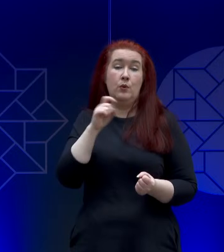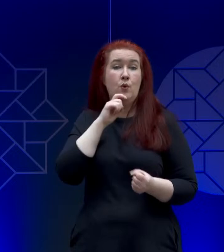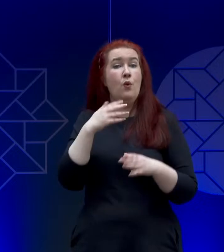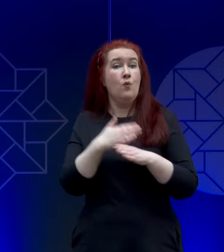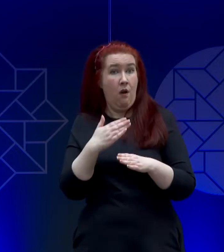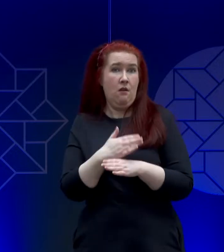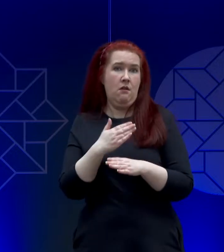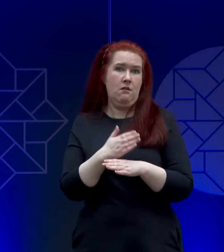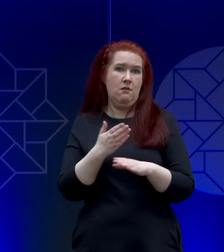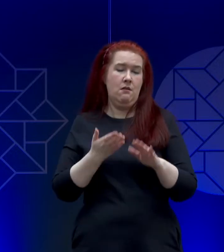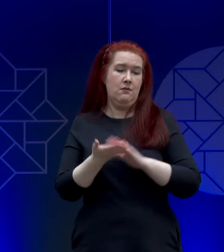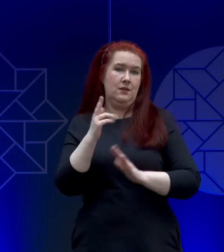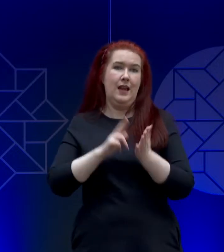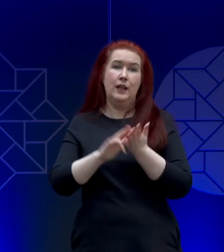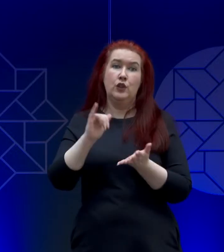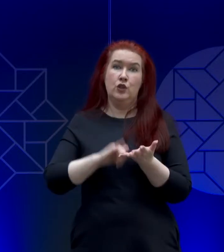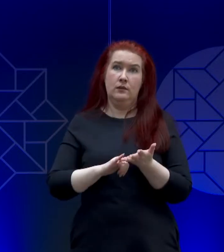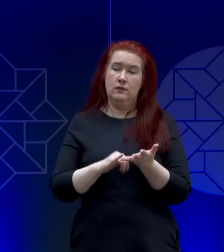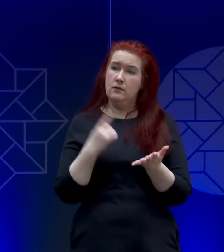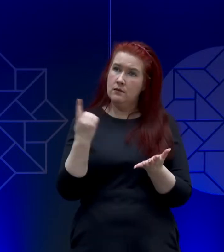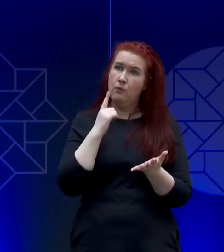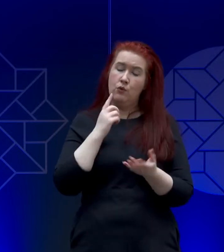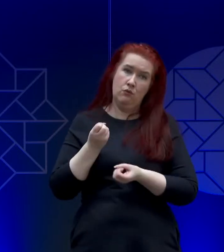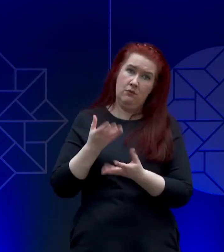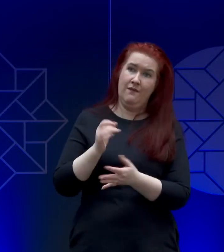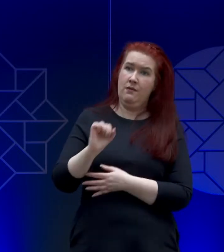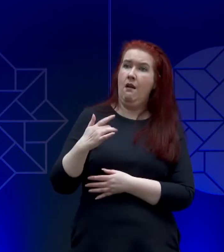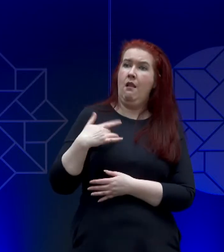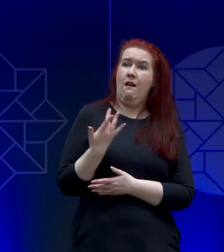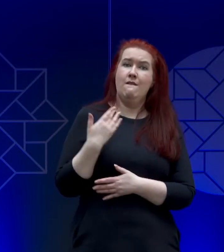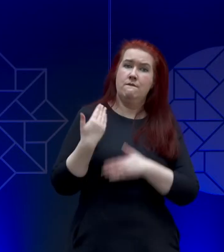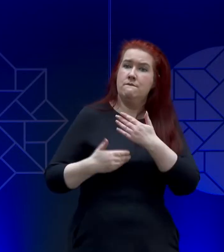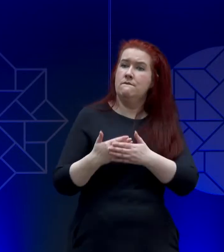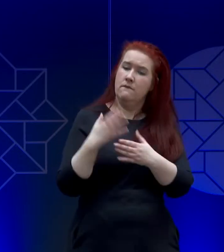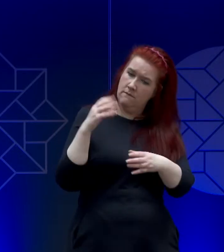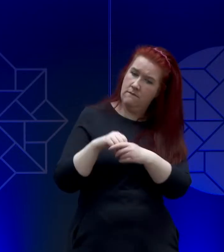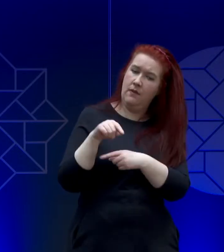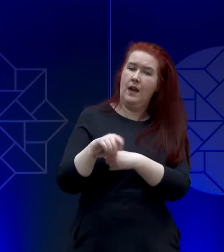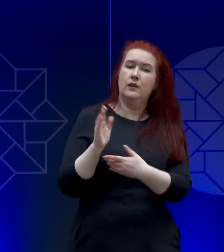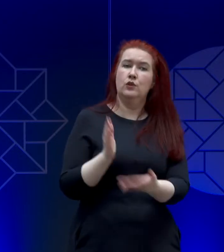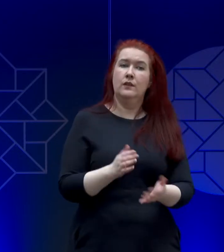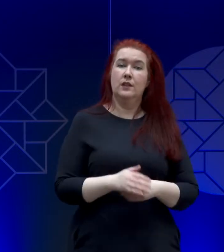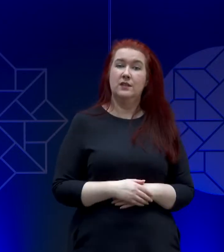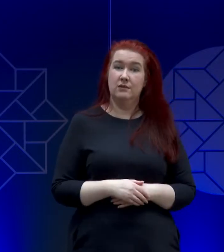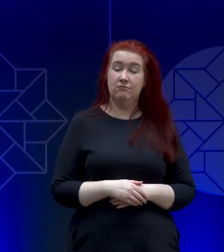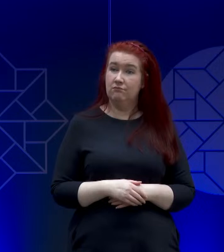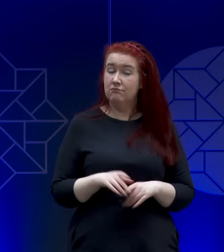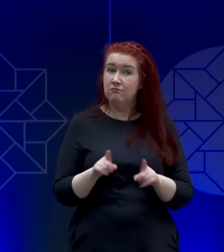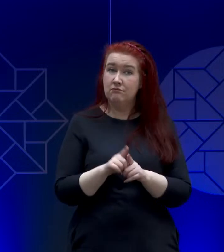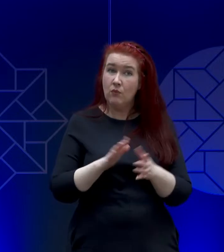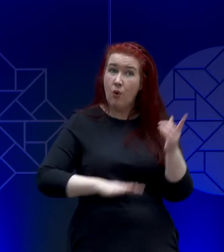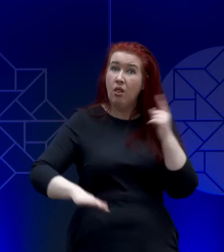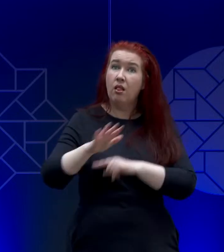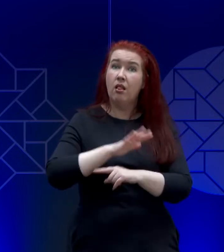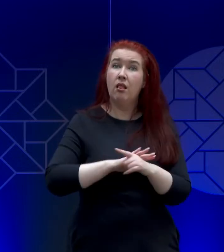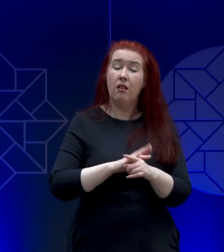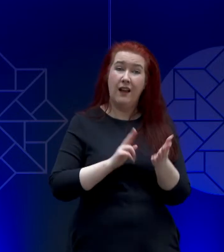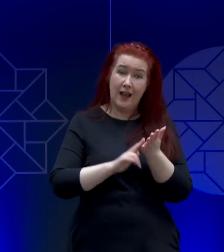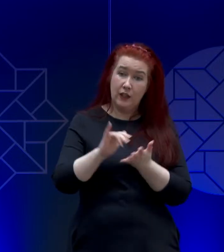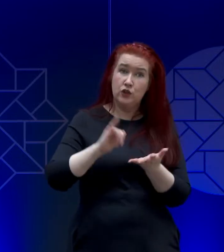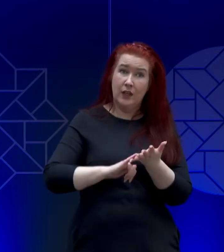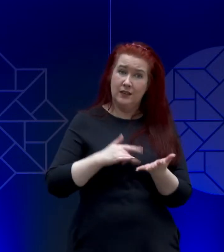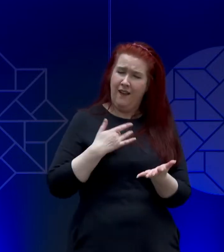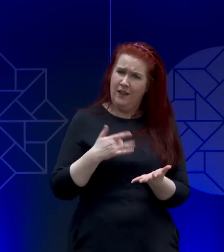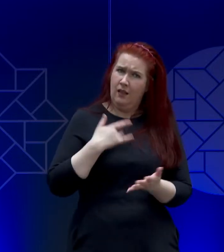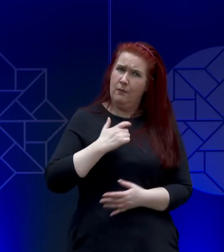Health Service who devotes their life to this service. Like all of us, the National Health Service is personal to